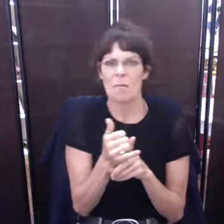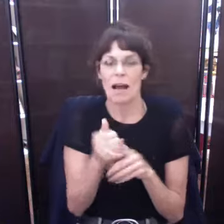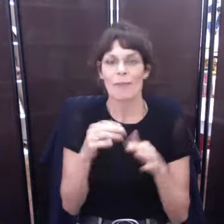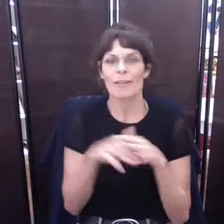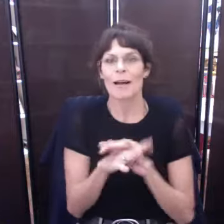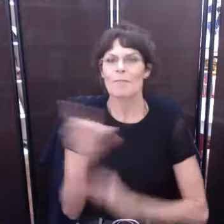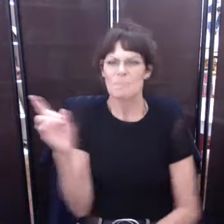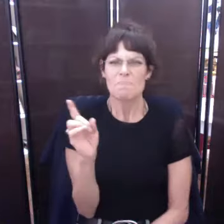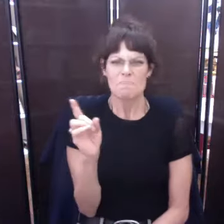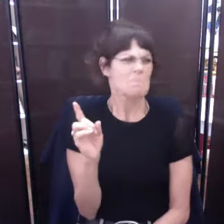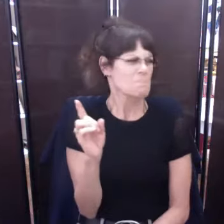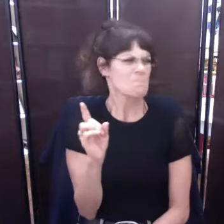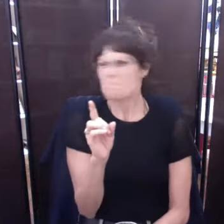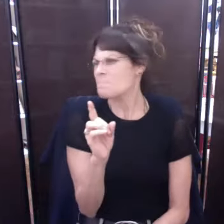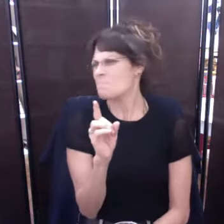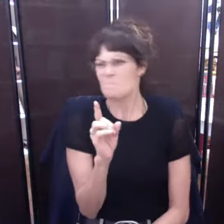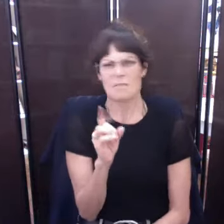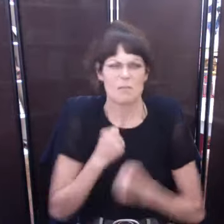and puffing. I'd be so exhausted. I'd sit there,